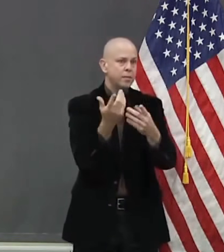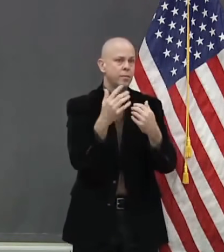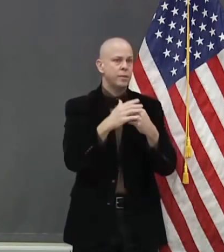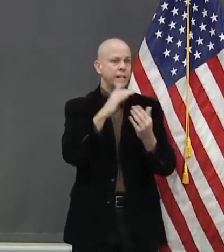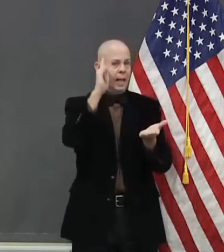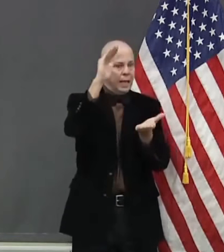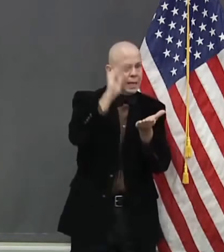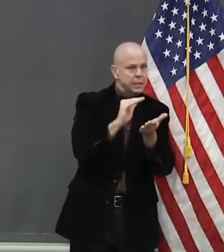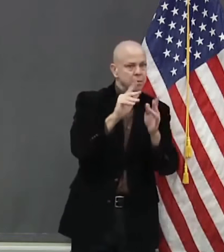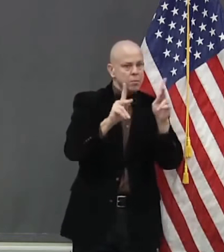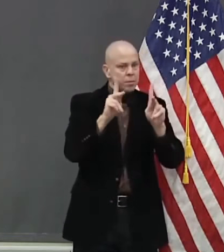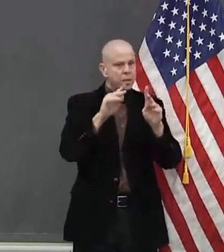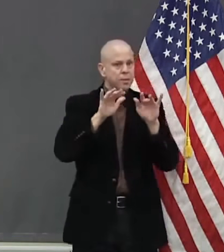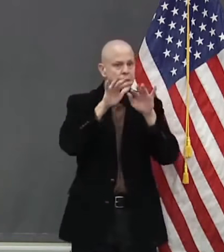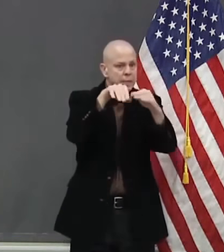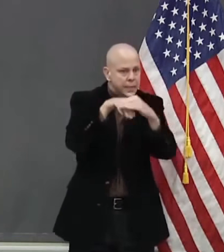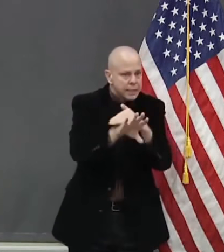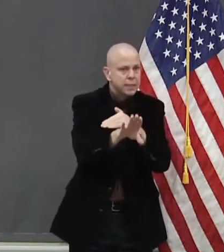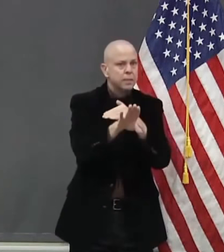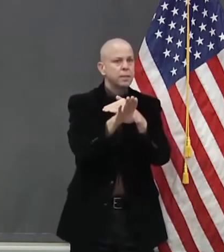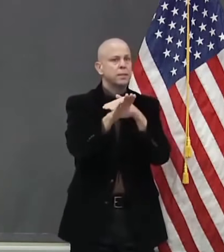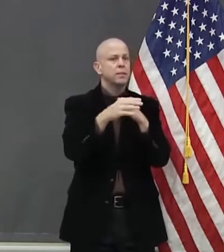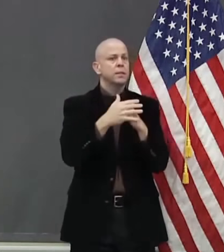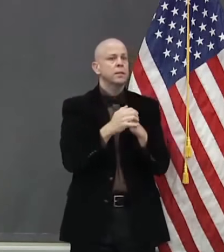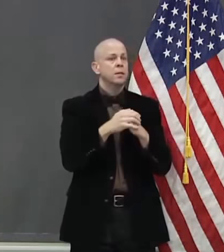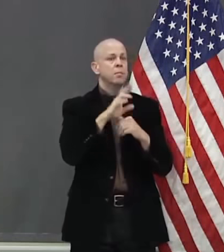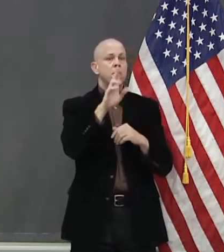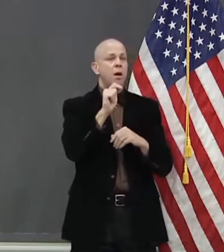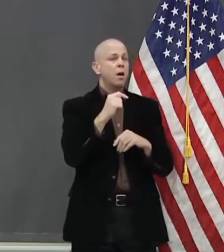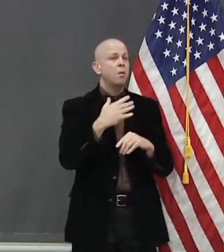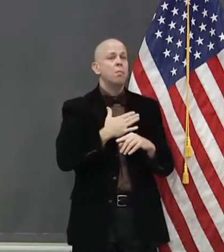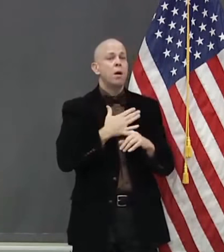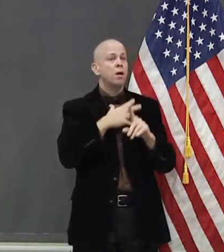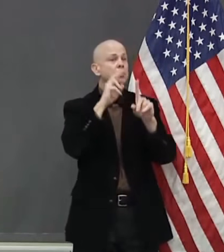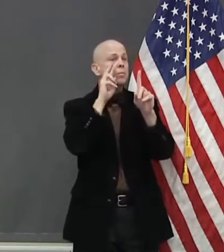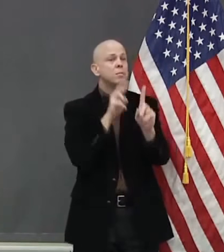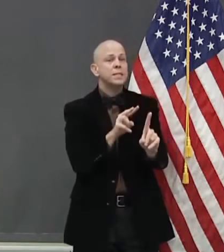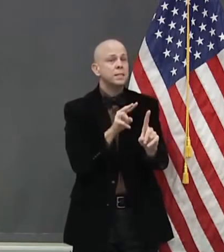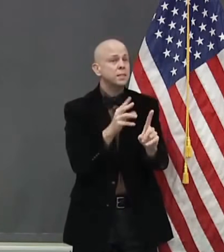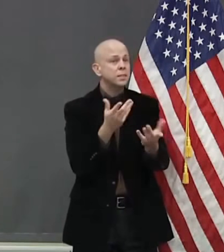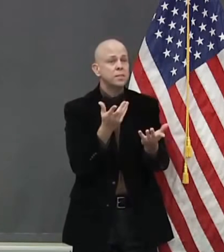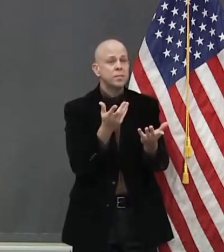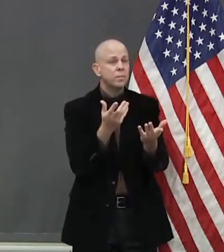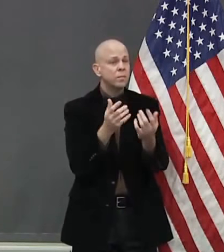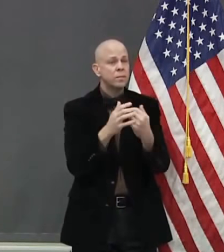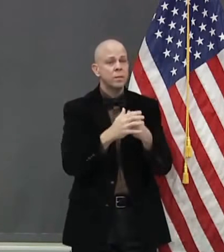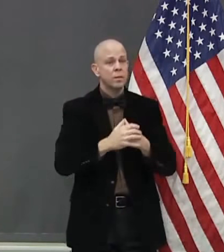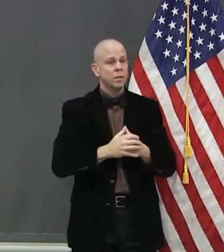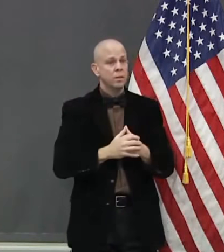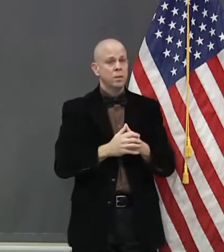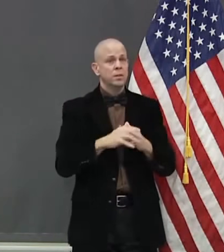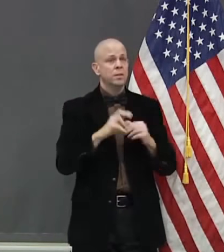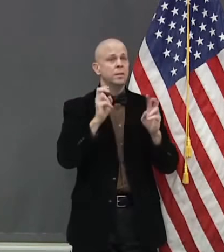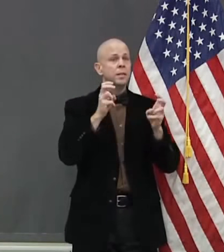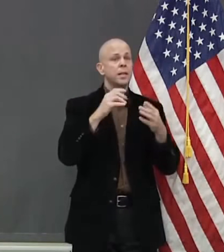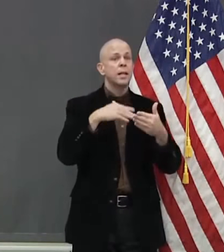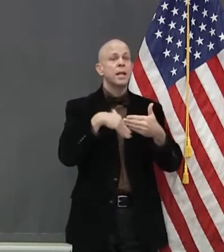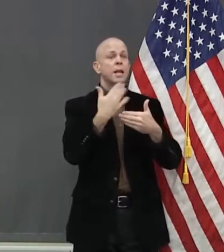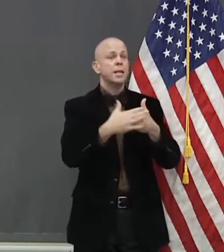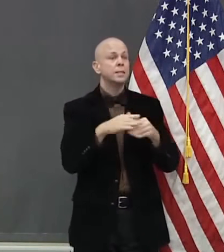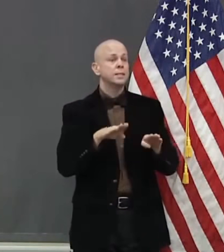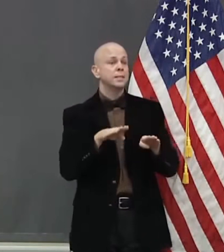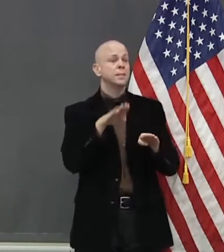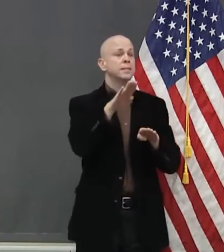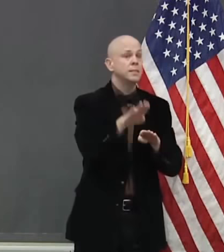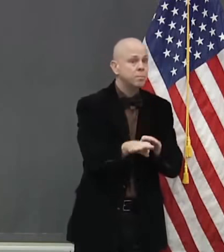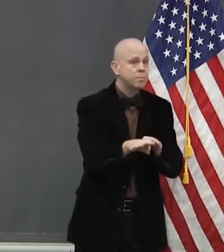capacity, but from my perspective, this is a next step. Should we